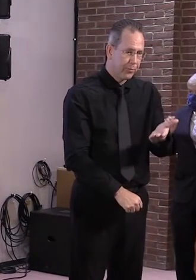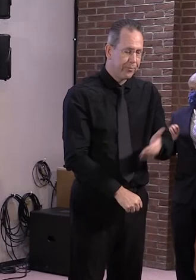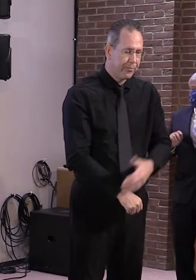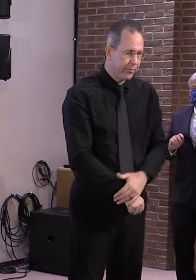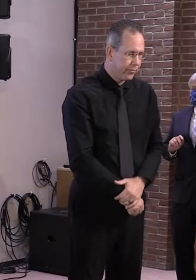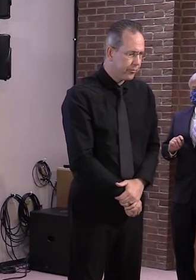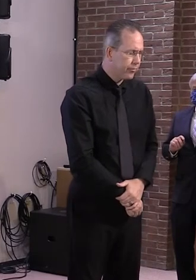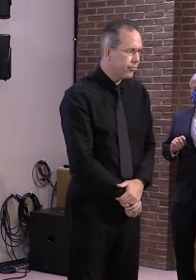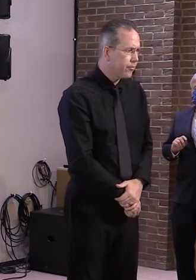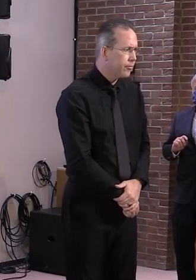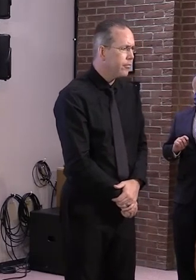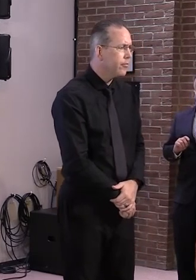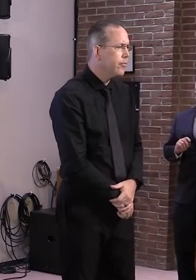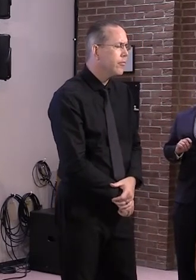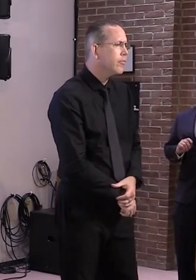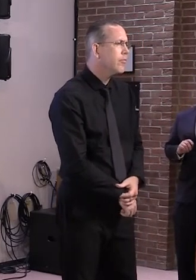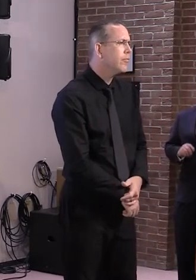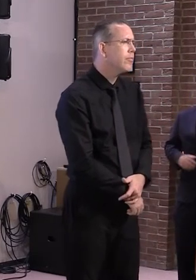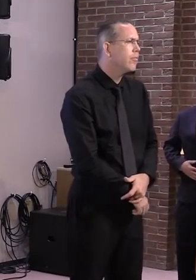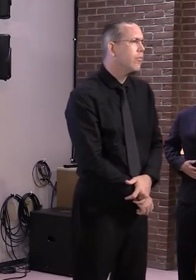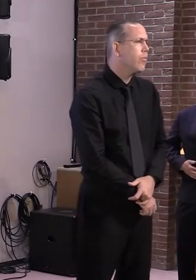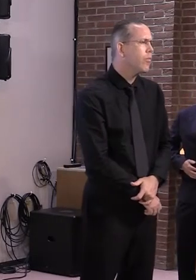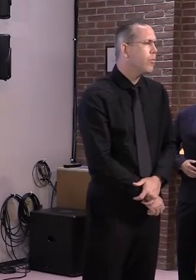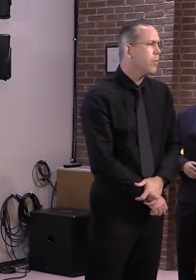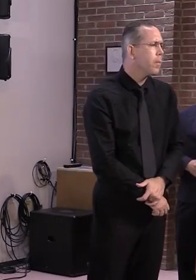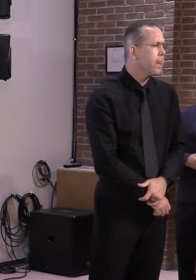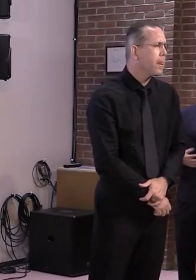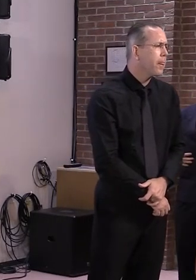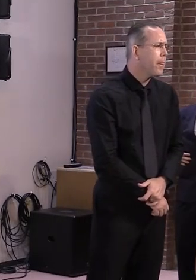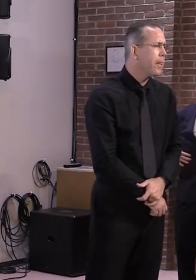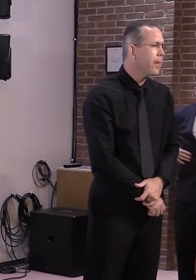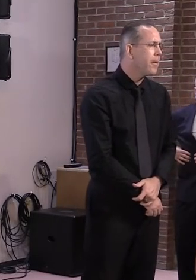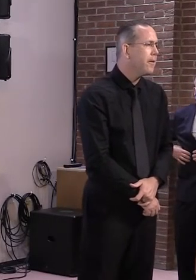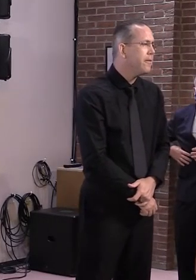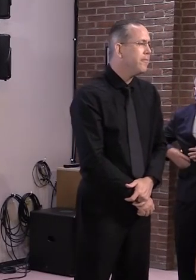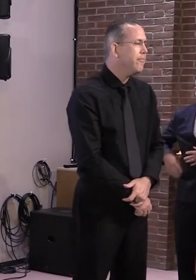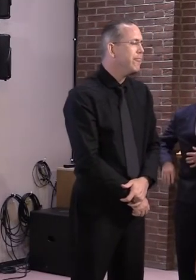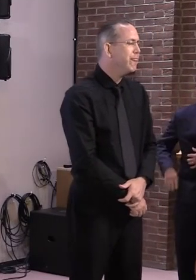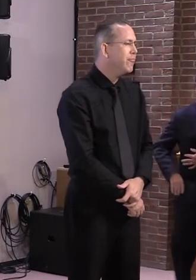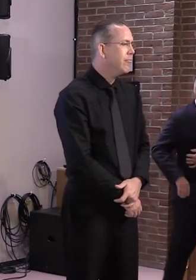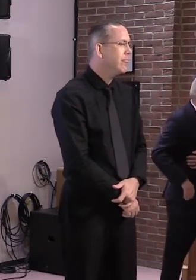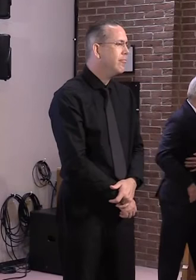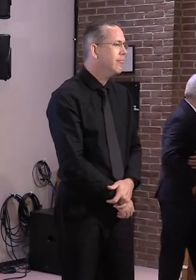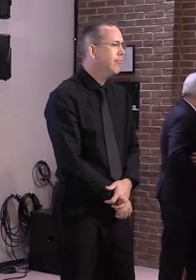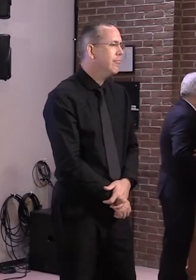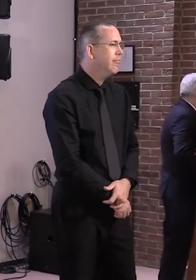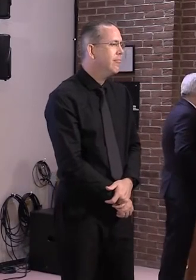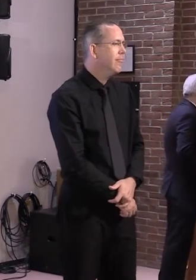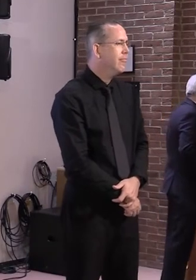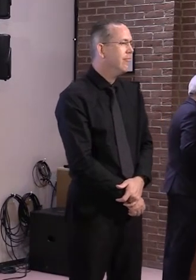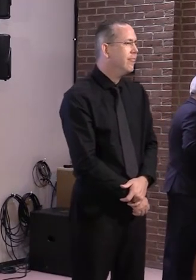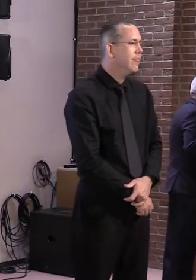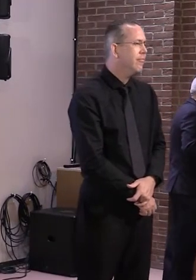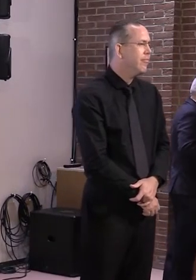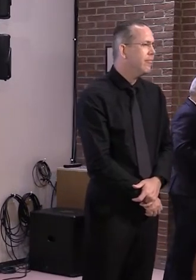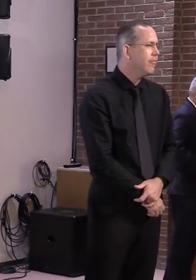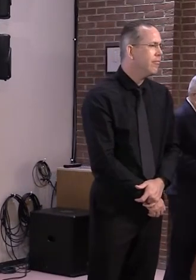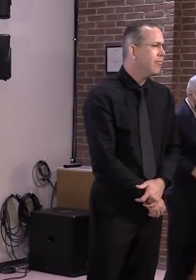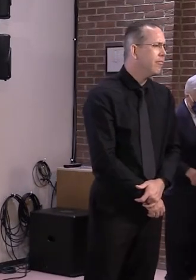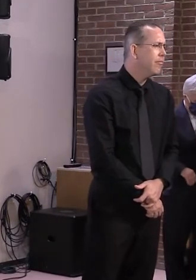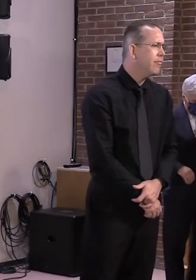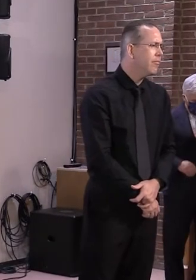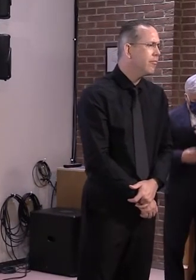I understand that the decision to keep the border between the U.S. and Canada closed